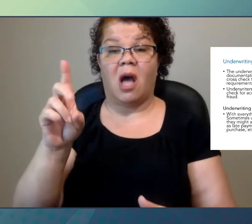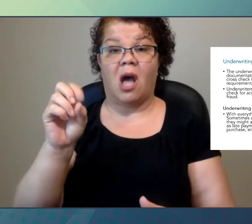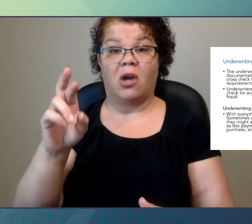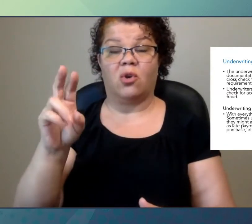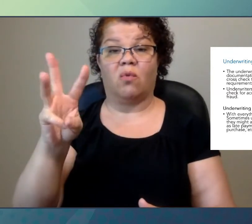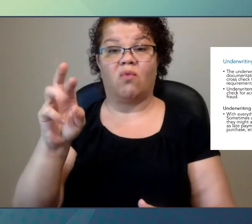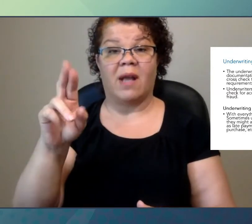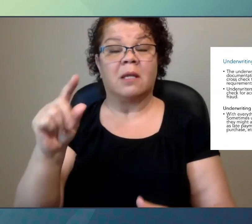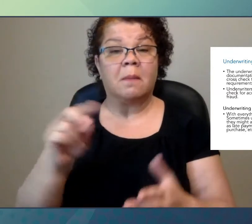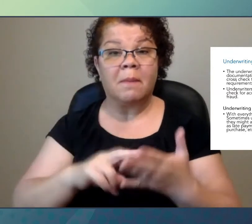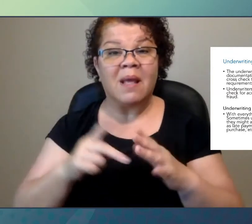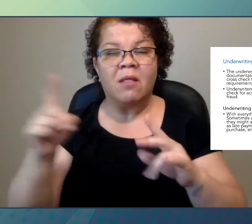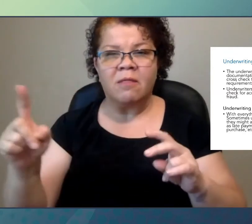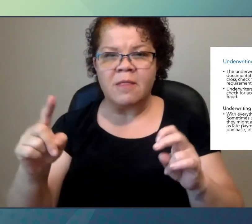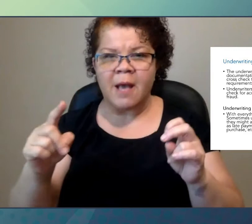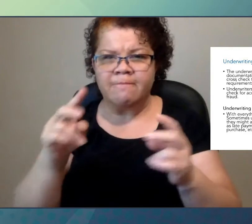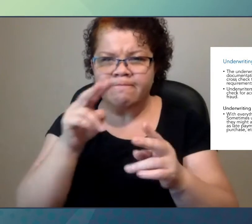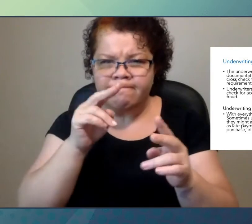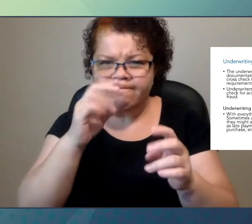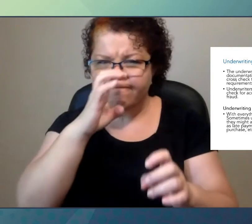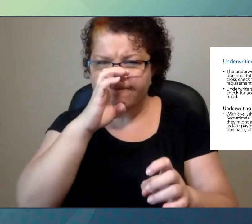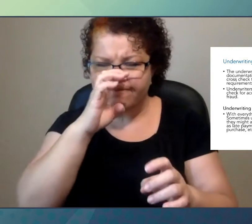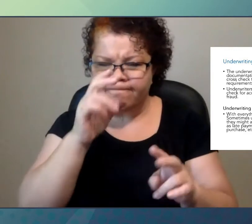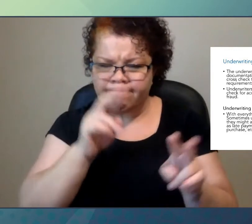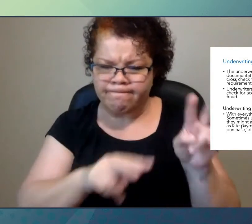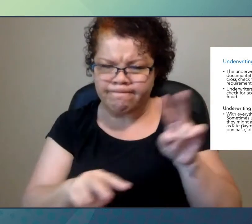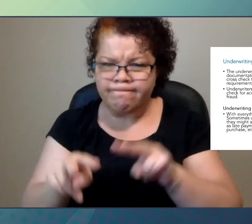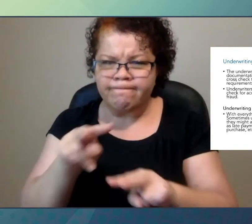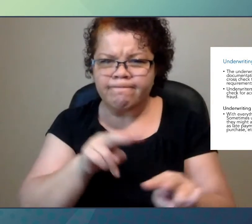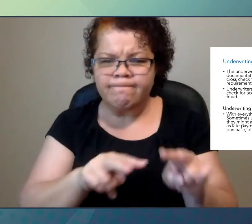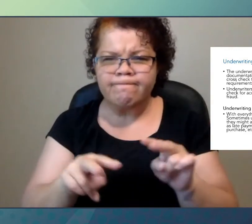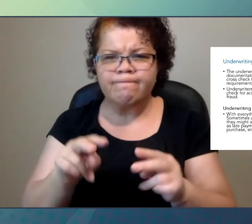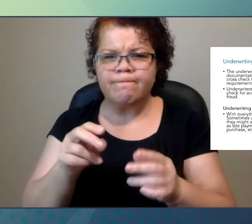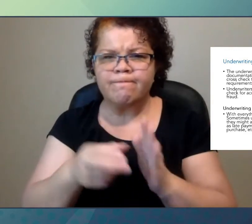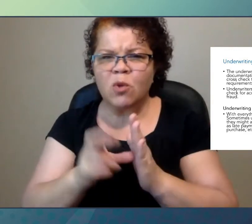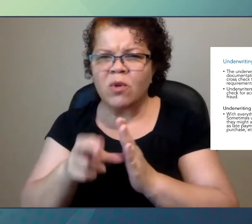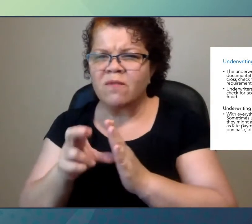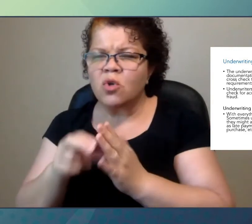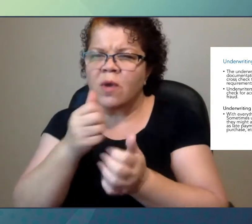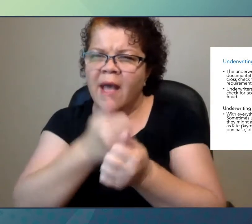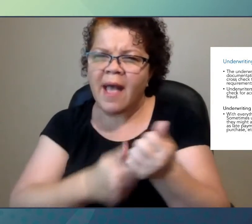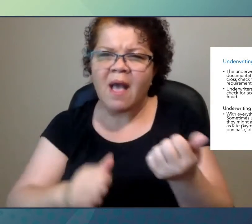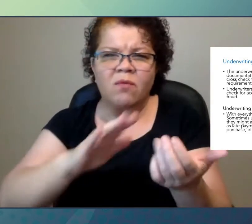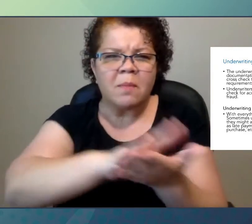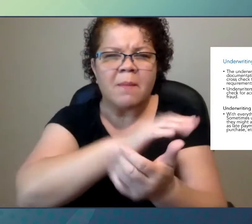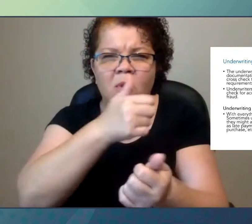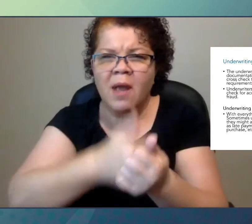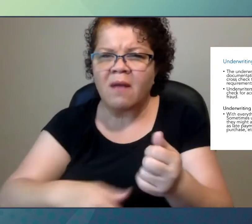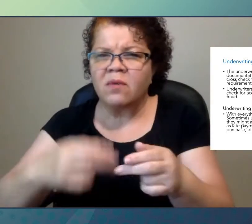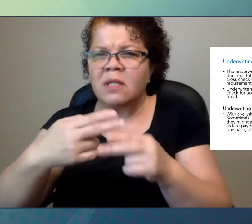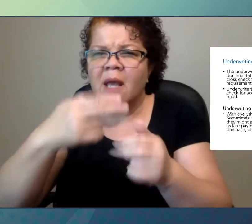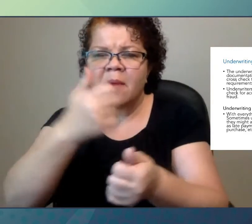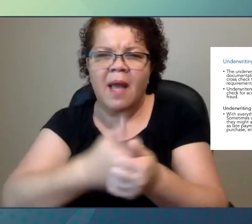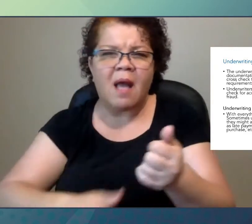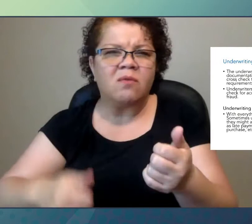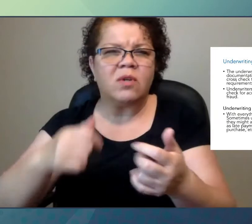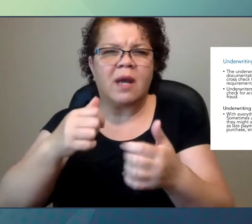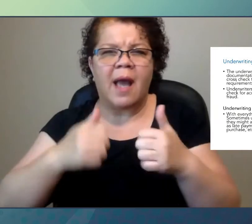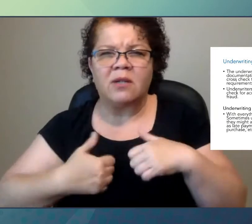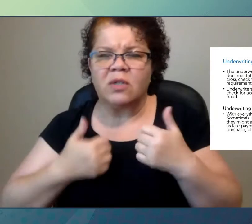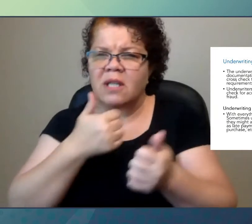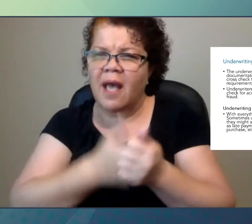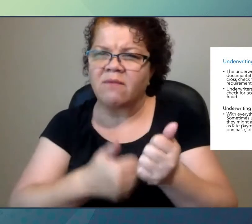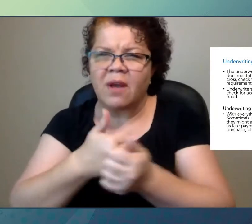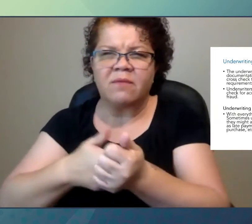glass and identify any red flags possible that could indicate potential fraud. And if there are such